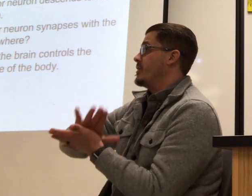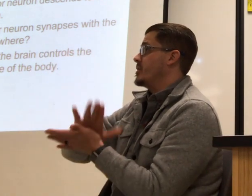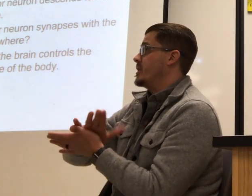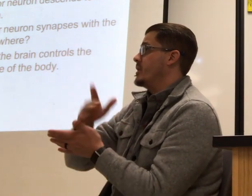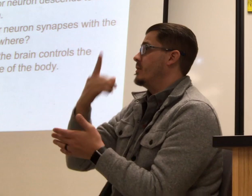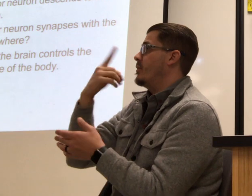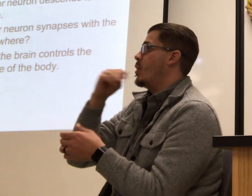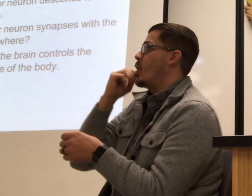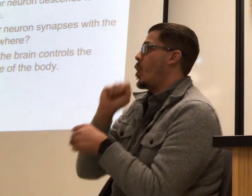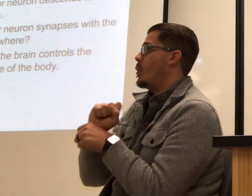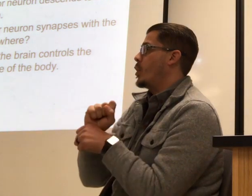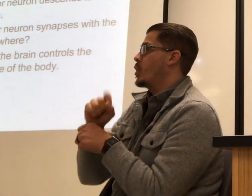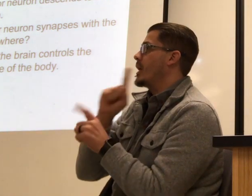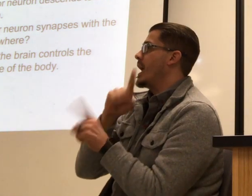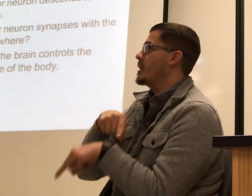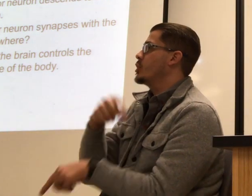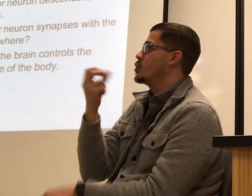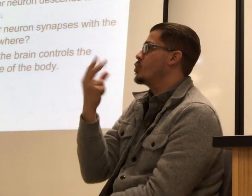12, not 11, 12